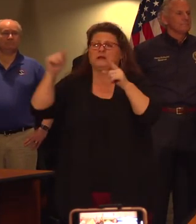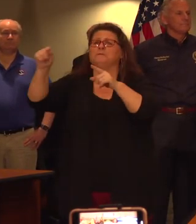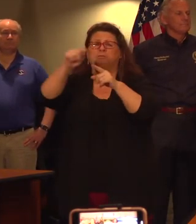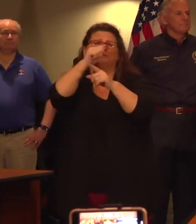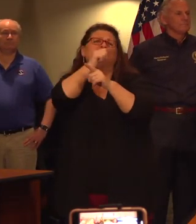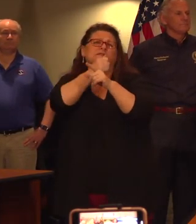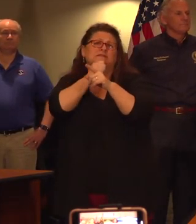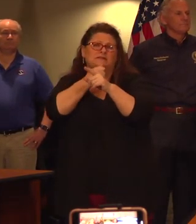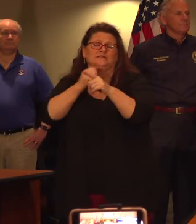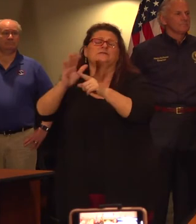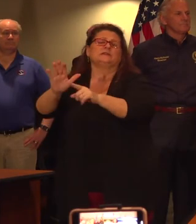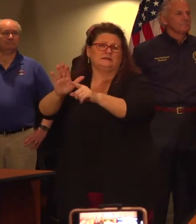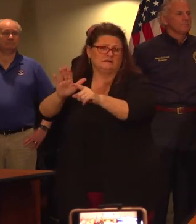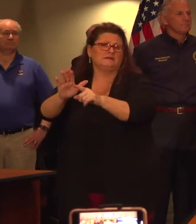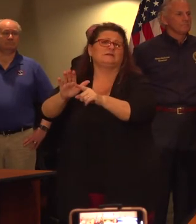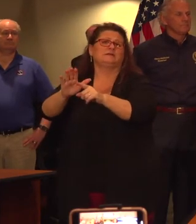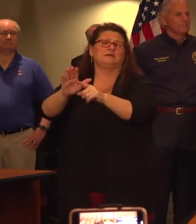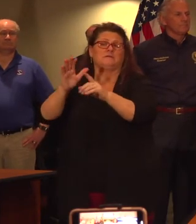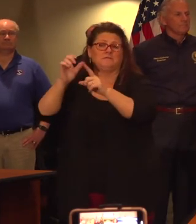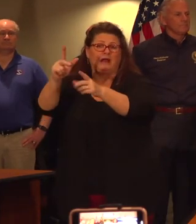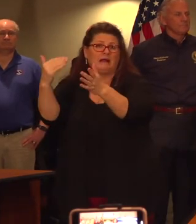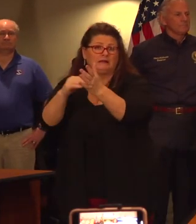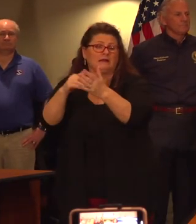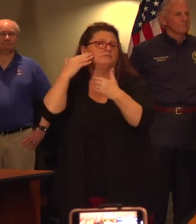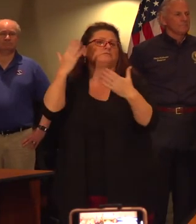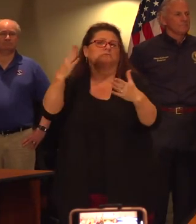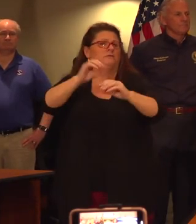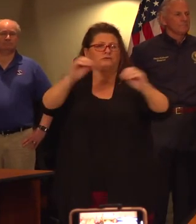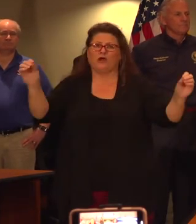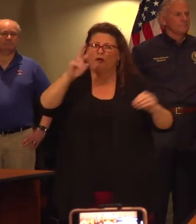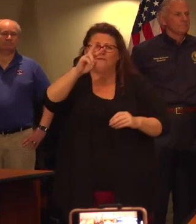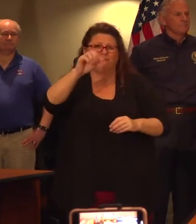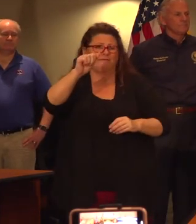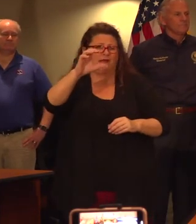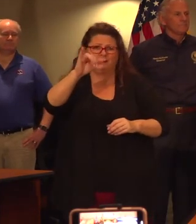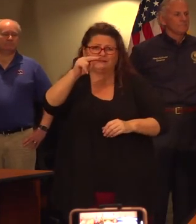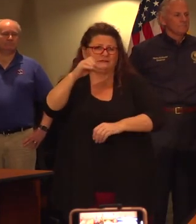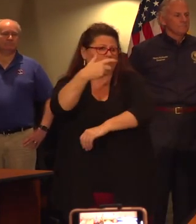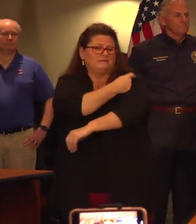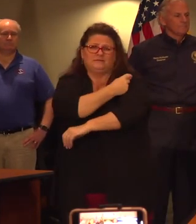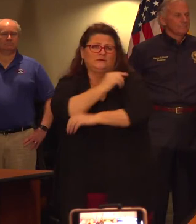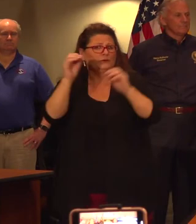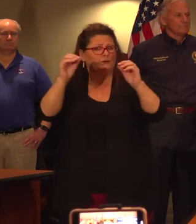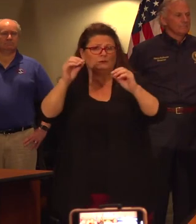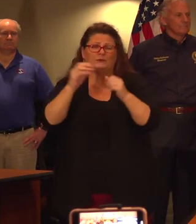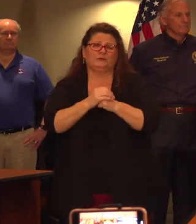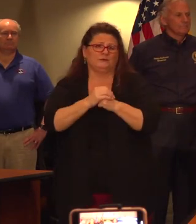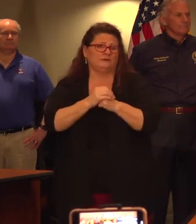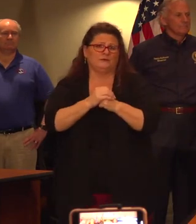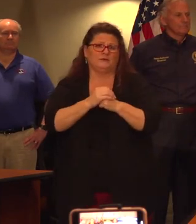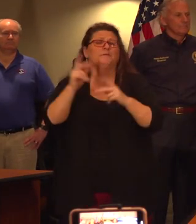We have a lot to learn, and there's currently no vaccine. So people in our community are getting sick and